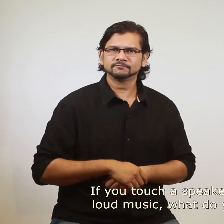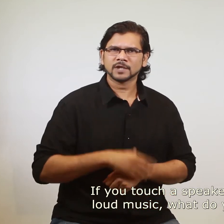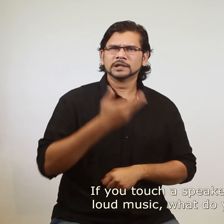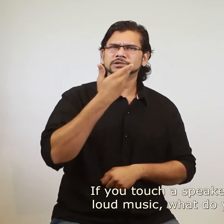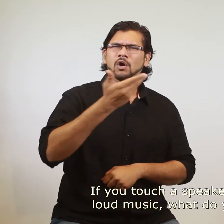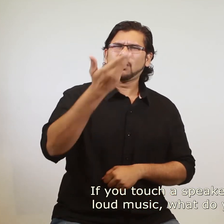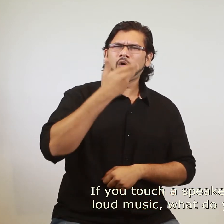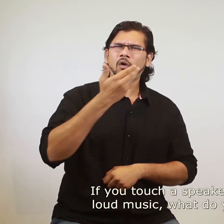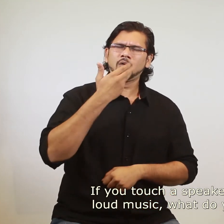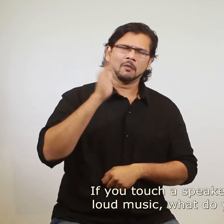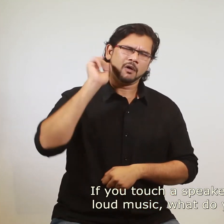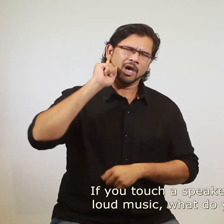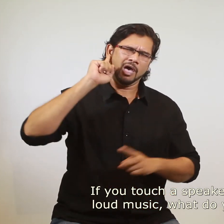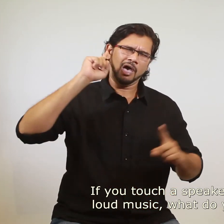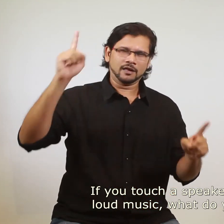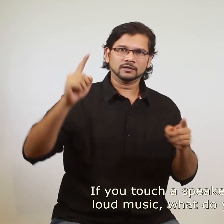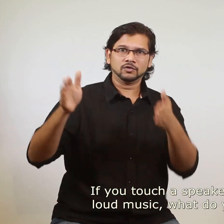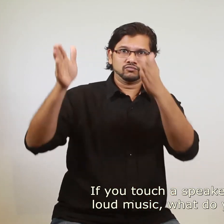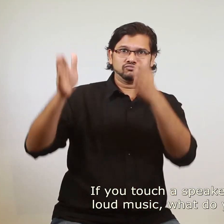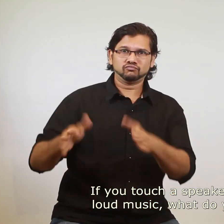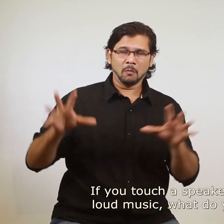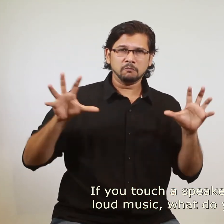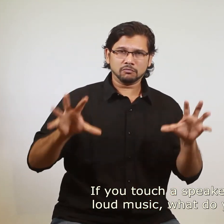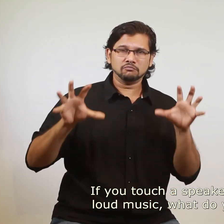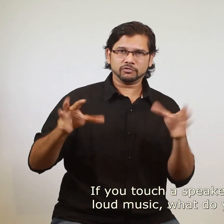If you touch a speaker playing loud music, what do you feel?